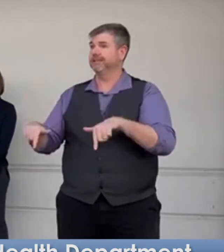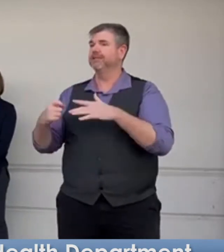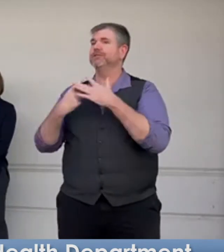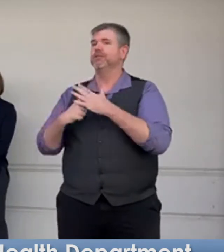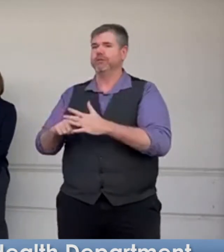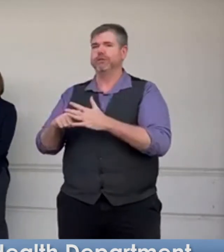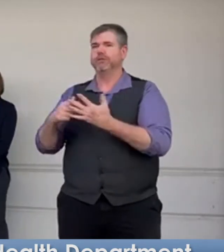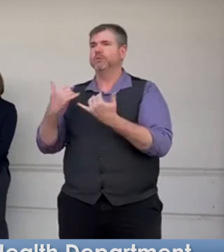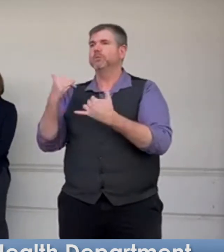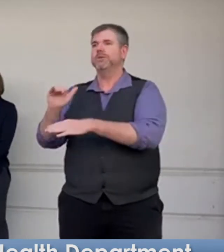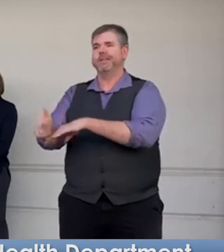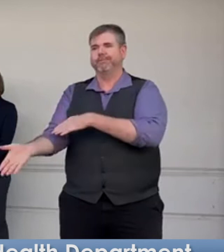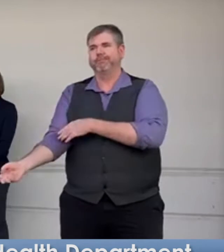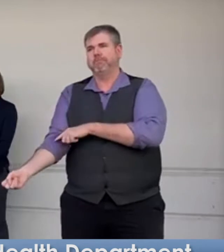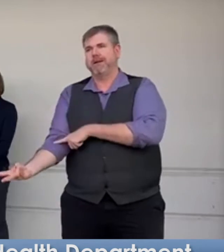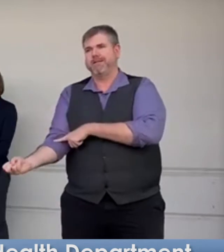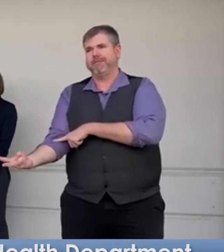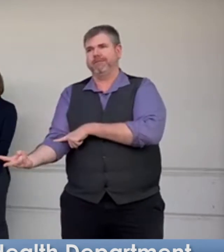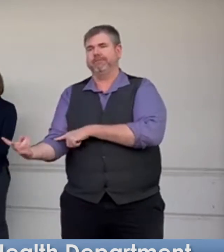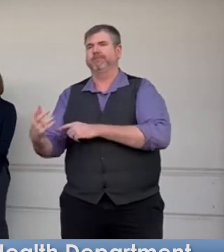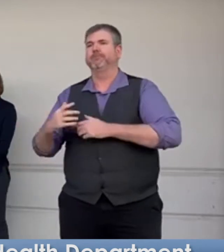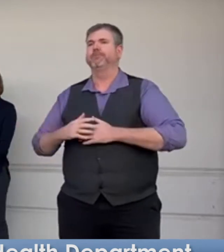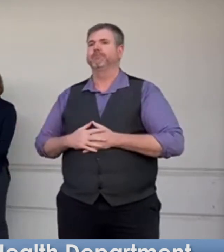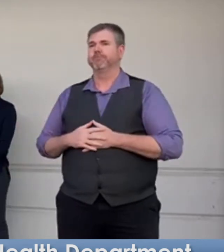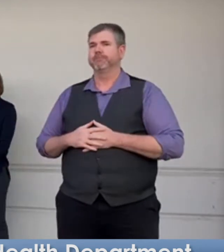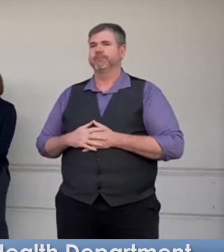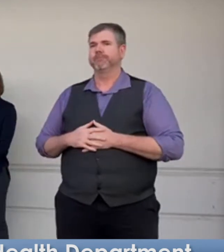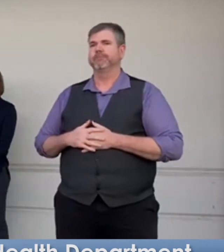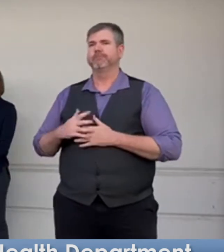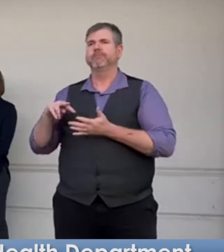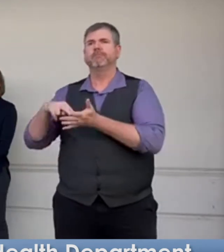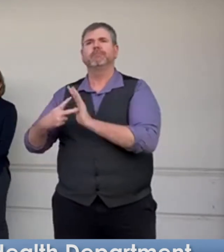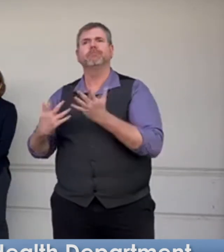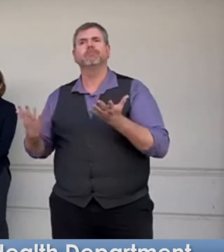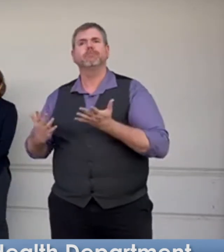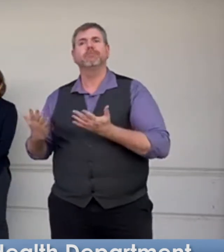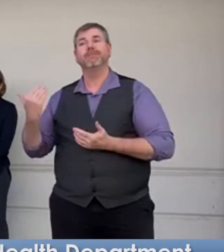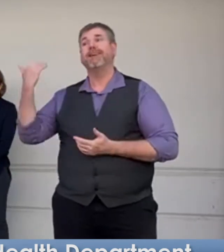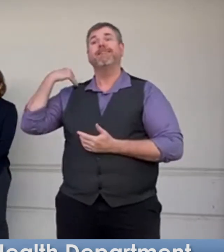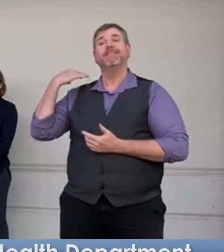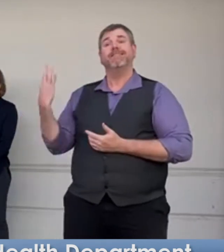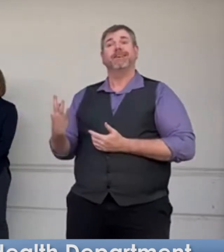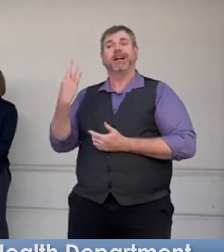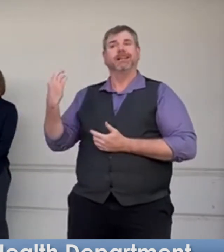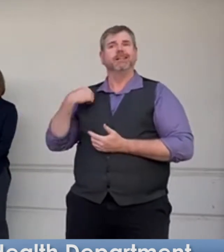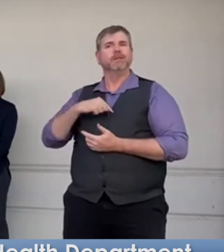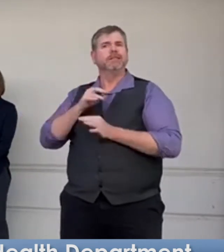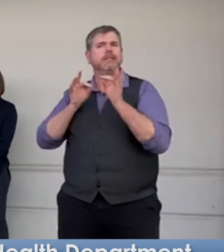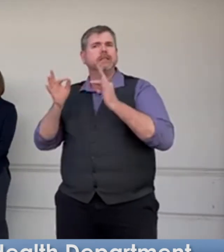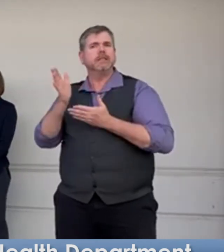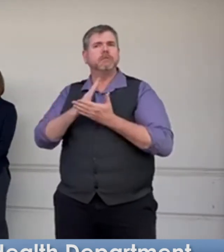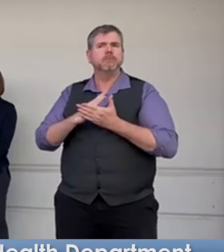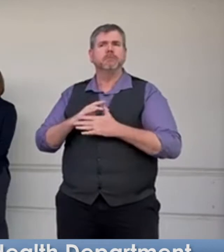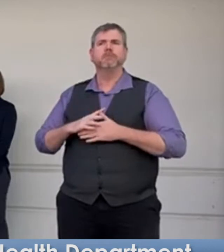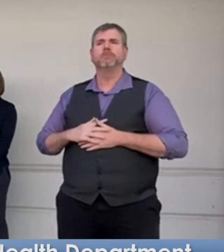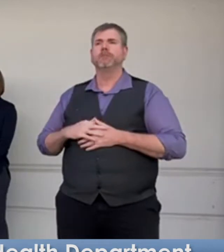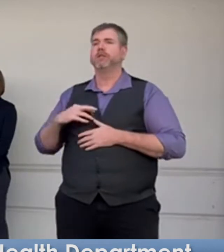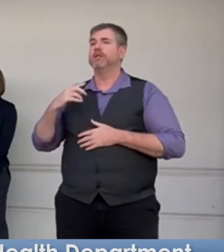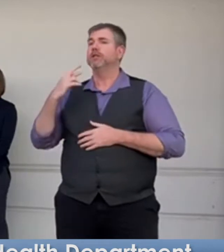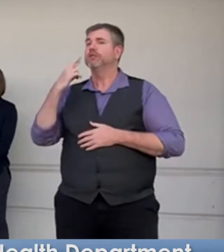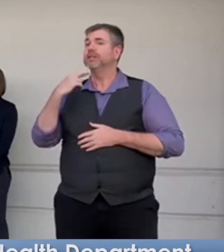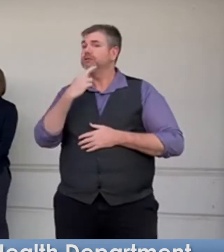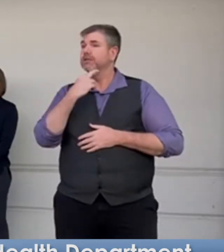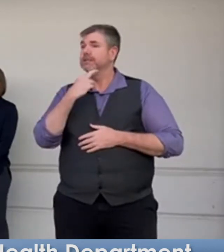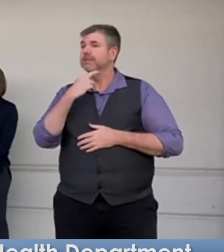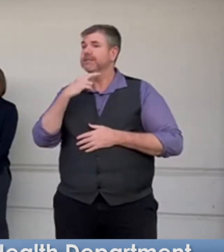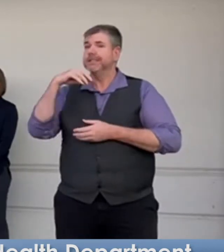we actually had talked about on Friday, meaning that, for example, indoor dining will be closed. But there are other